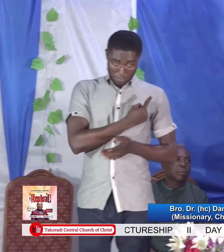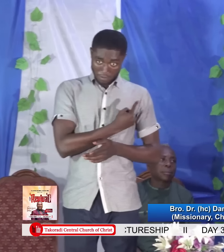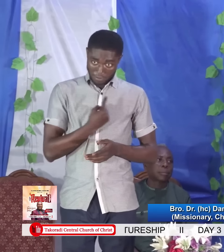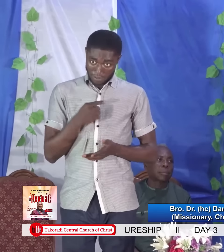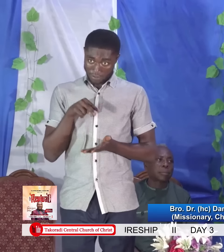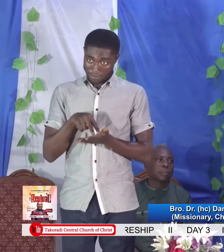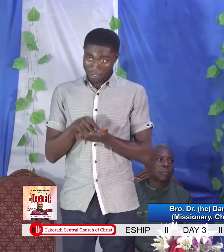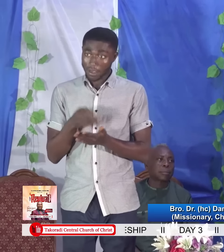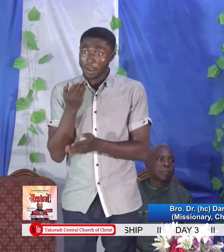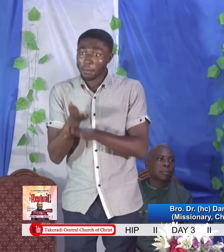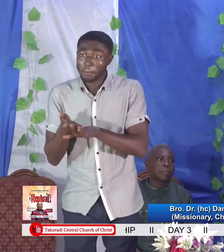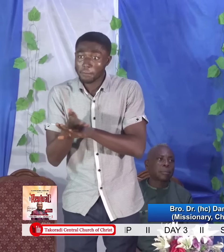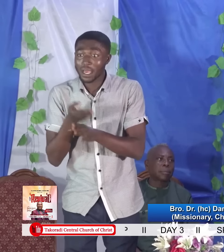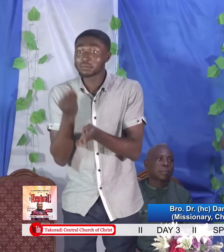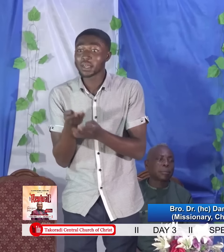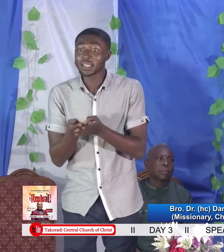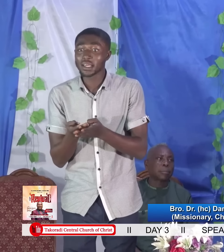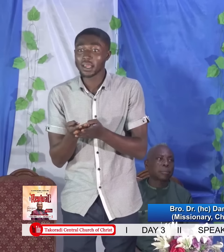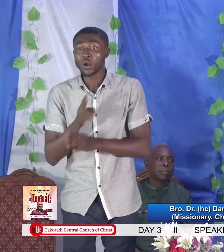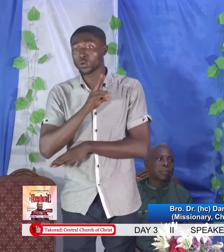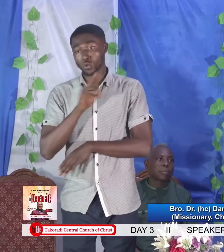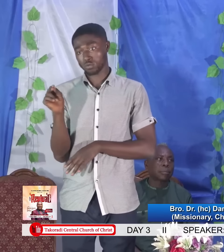Yes, say, Onyanko Pan Sabino say,